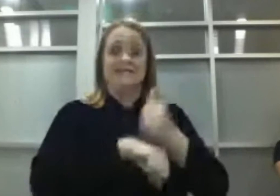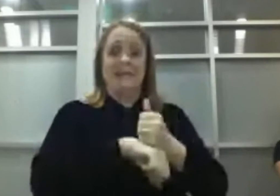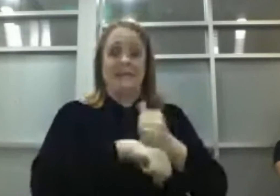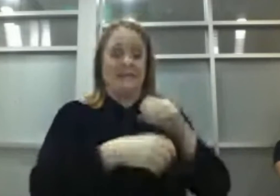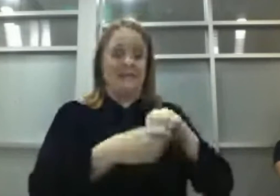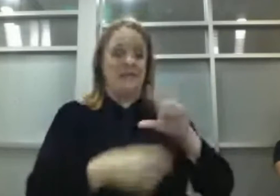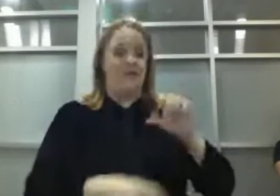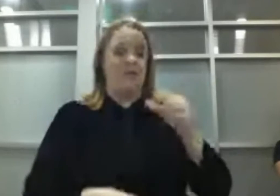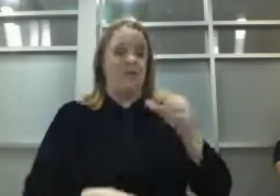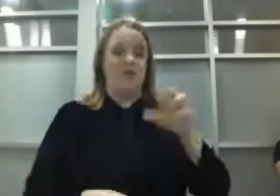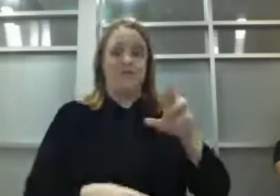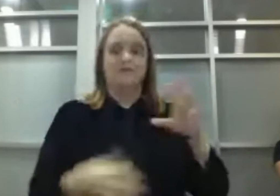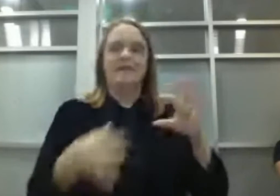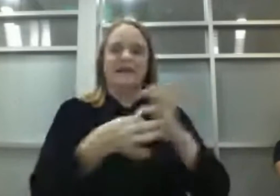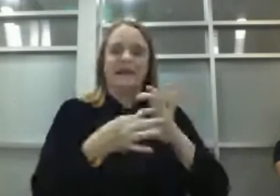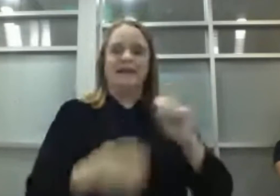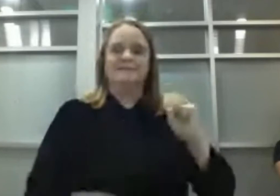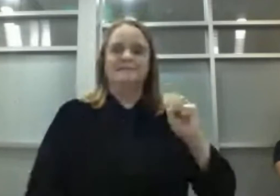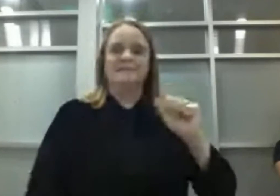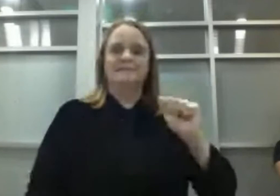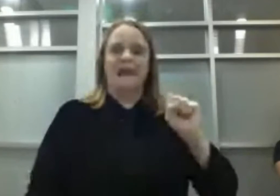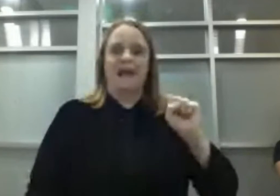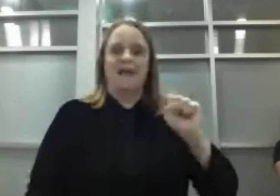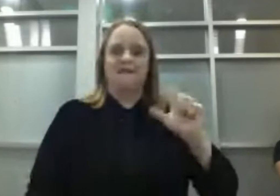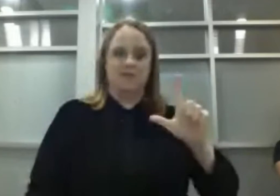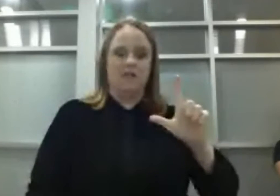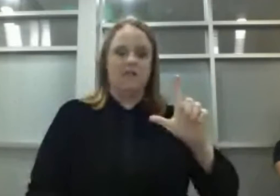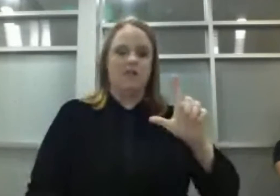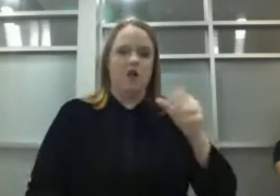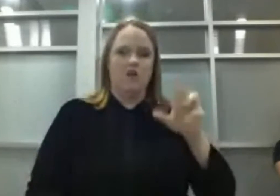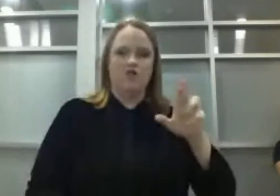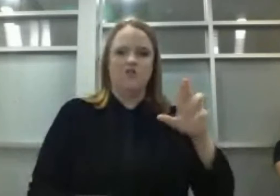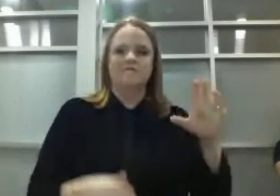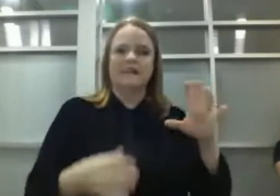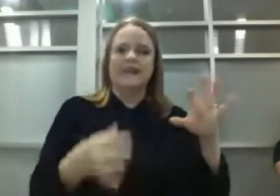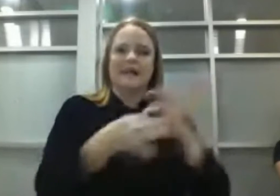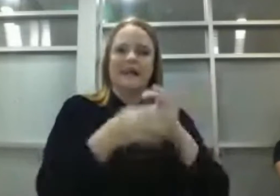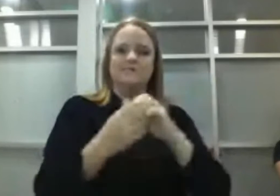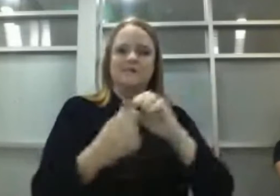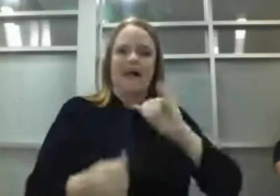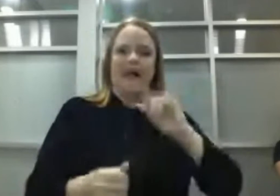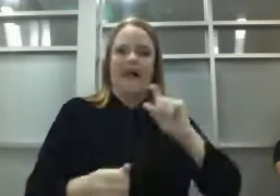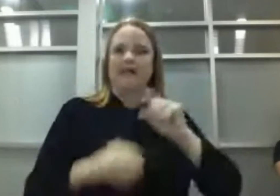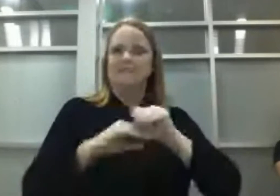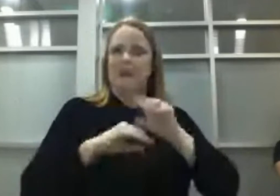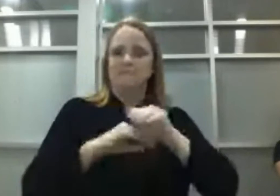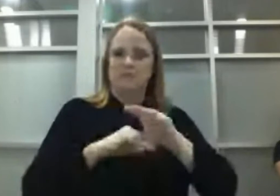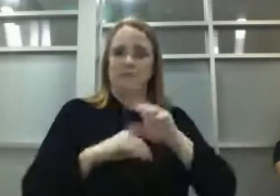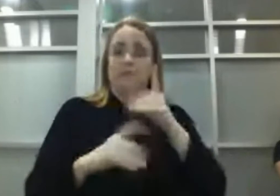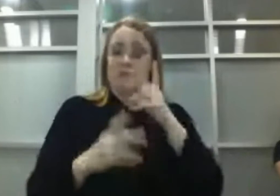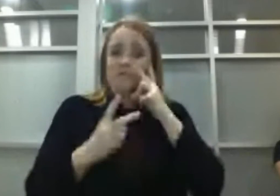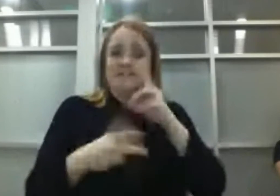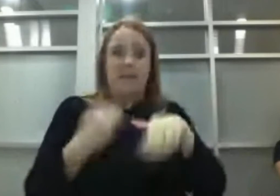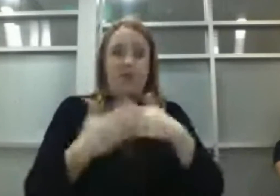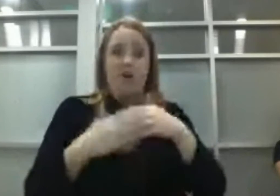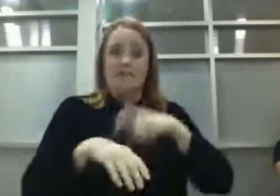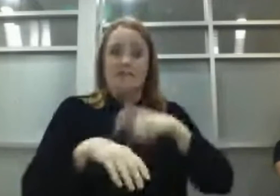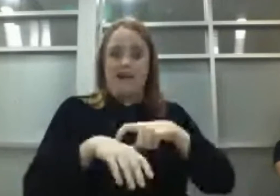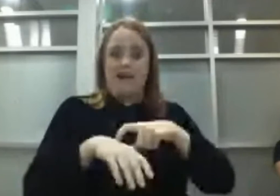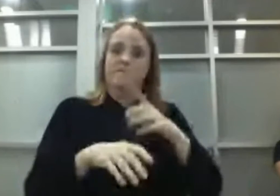logger, which by default logs to only the IX console, which is why we don't see the output normally, so that you see it at all times. It'll appear as red text. And it'll actually say